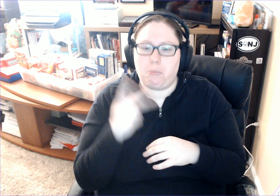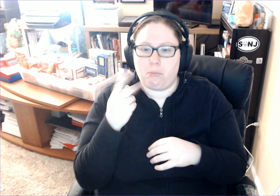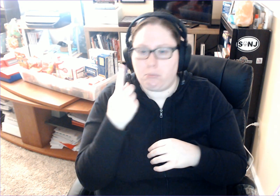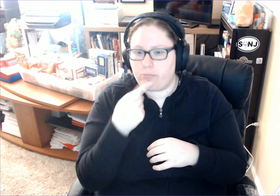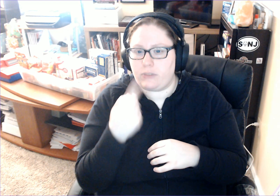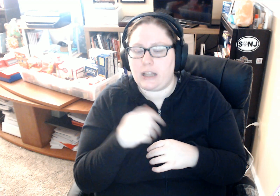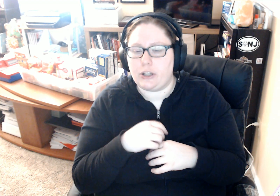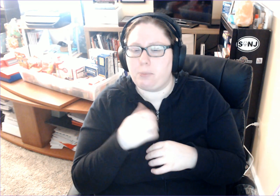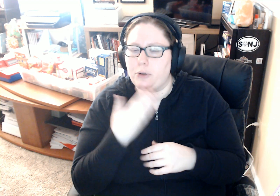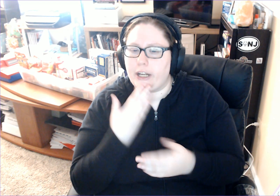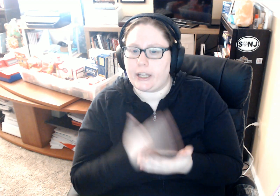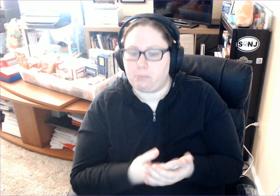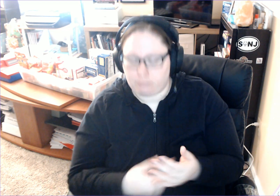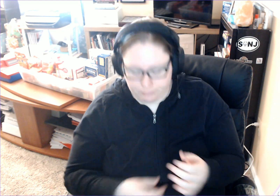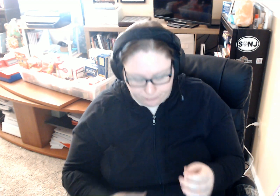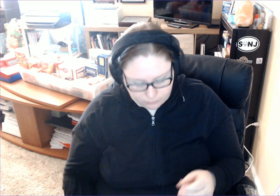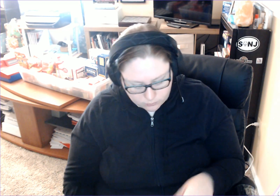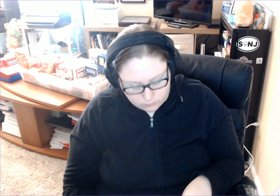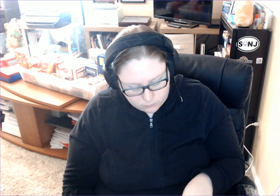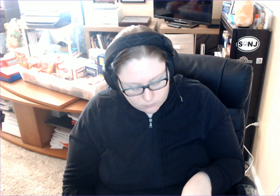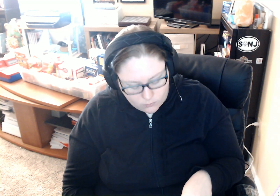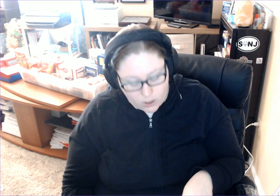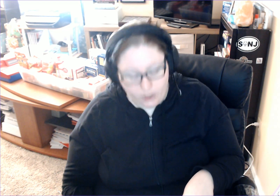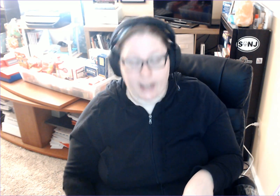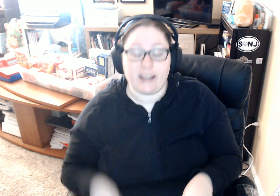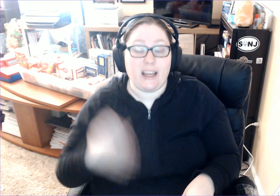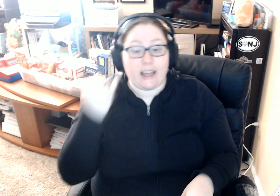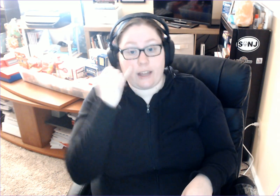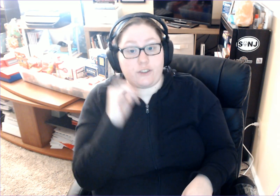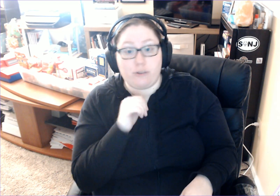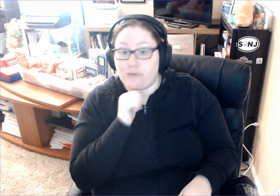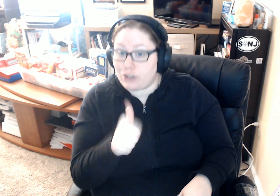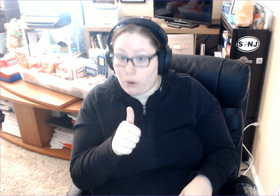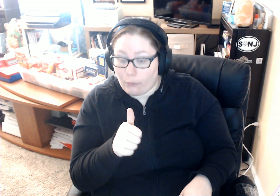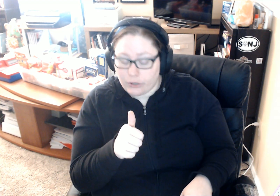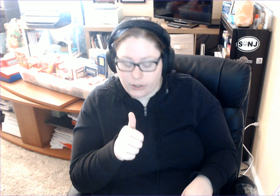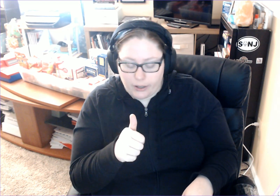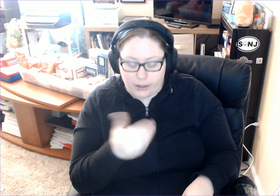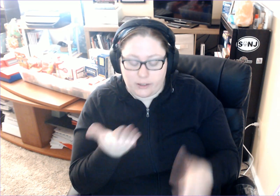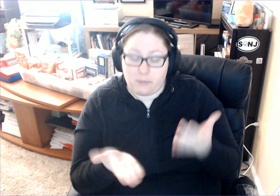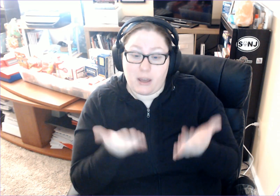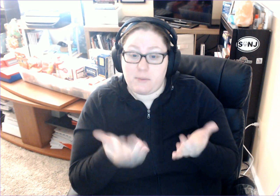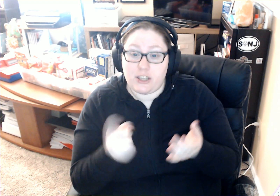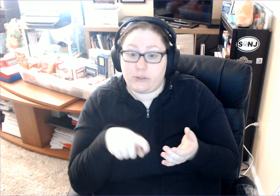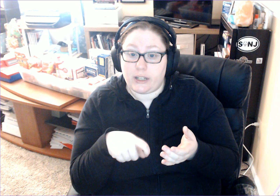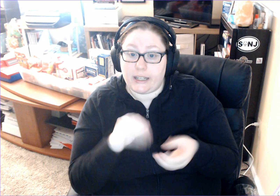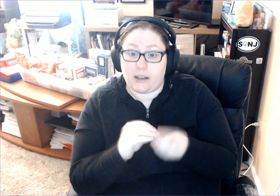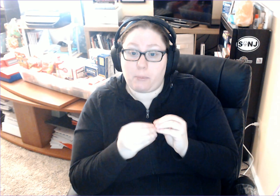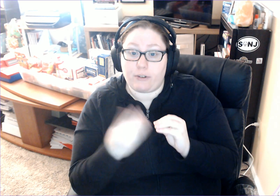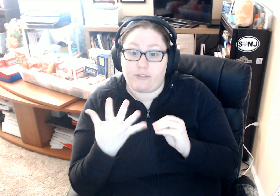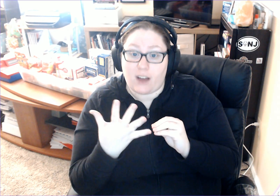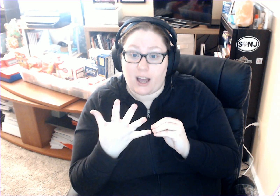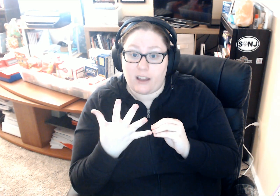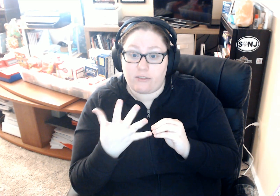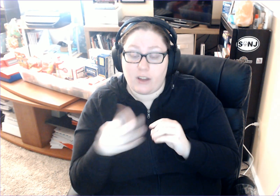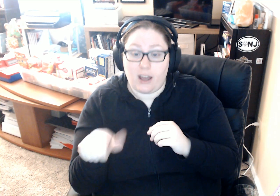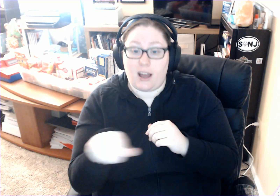they look pretty good. Okay, if you don't, then maybe you need number 5,